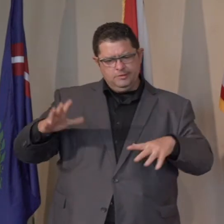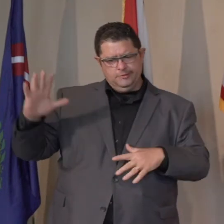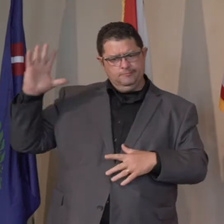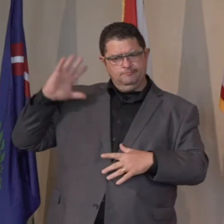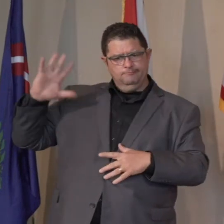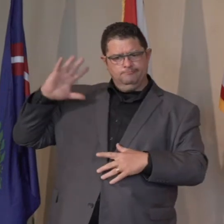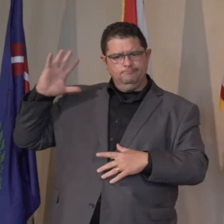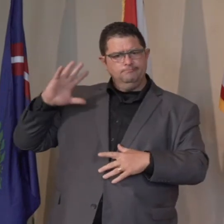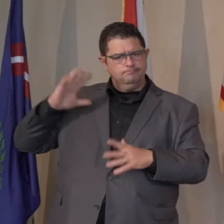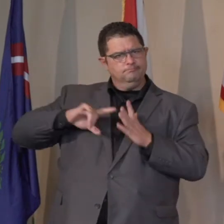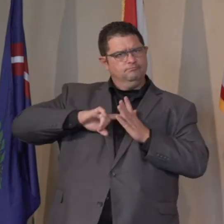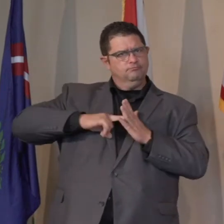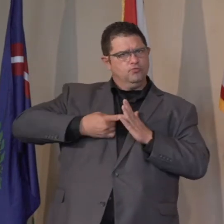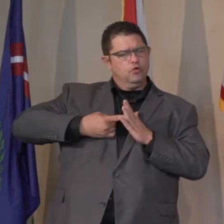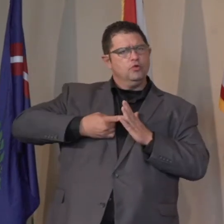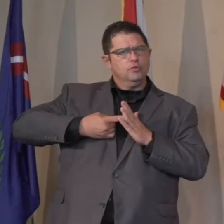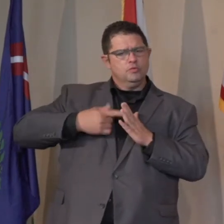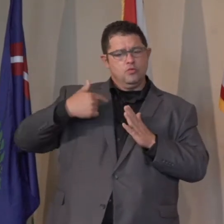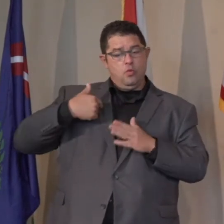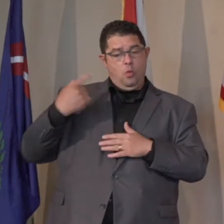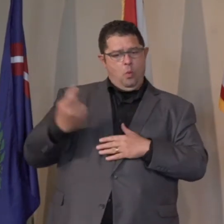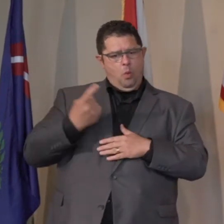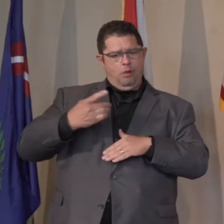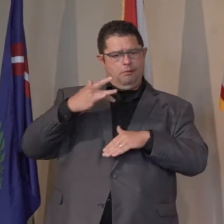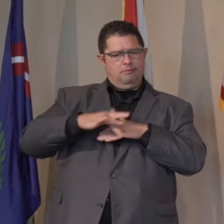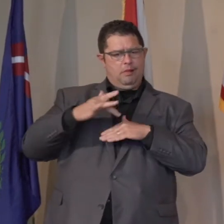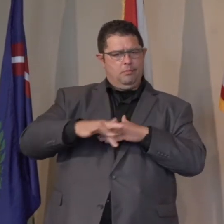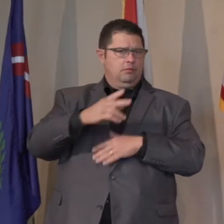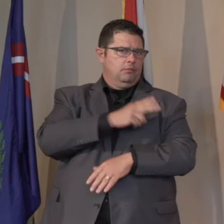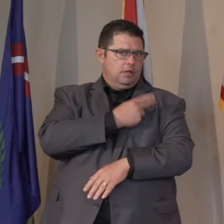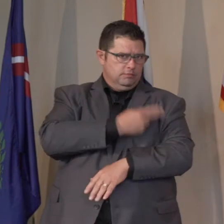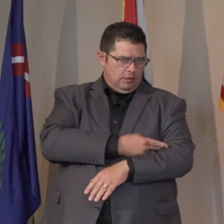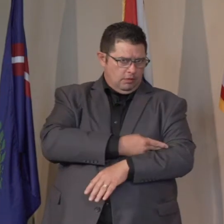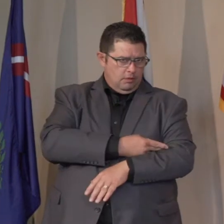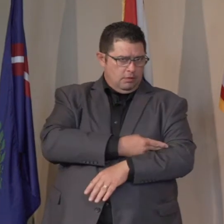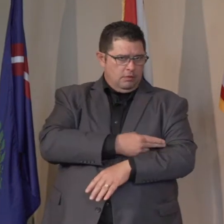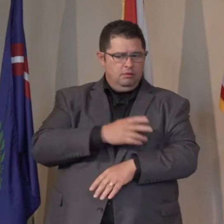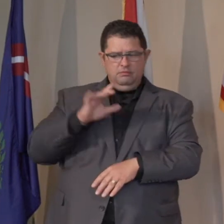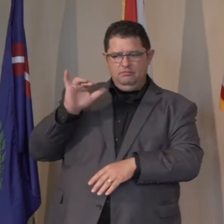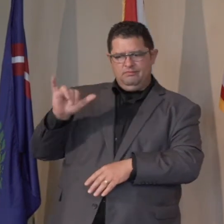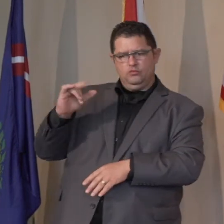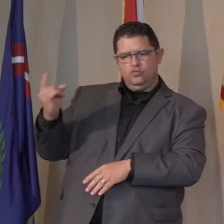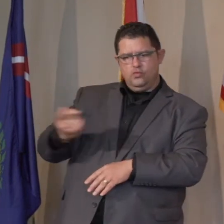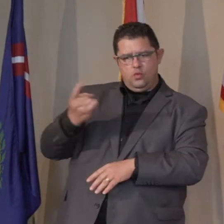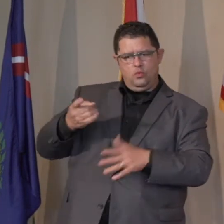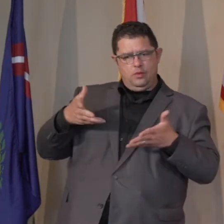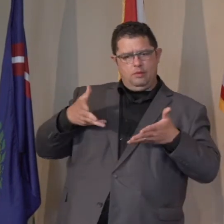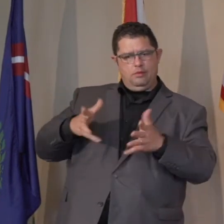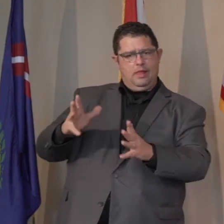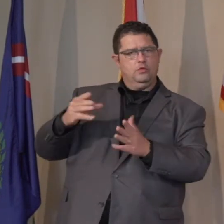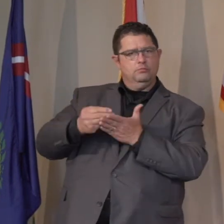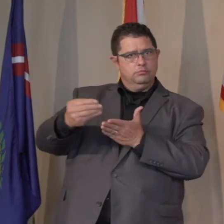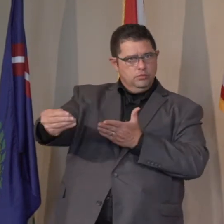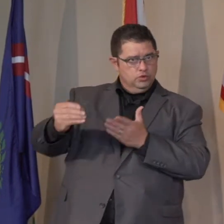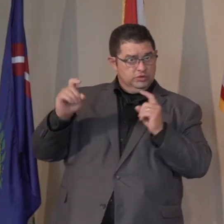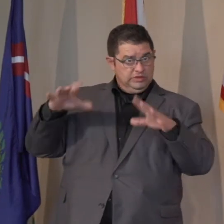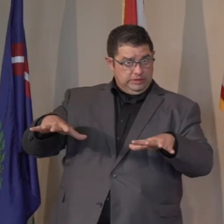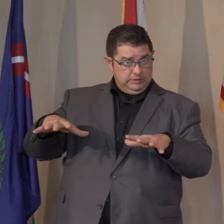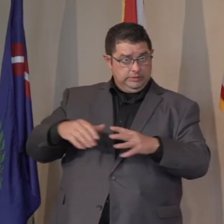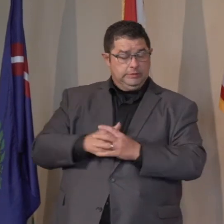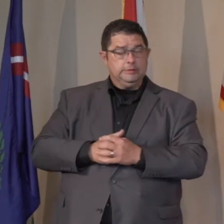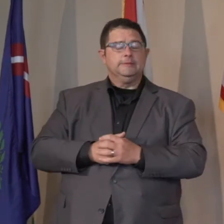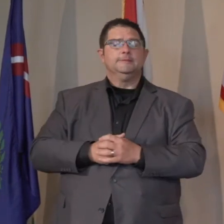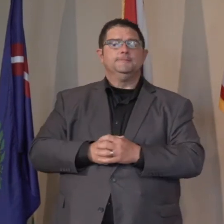our region, it was only available through the hospital systems. They were the only ones available to purchase tests, the only ones able to do